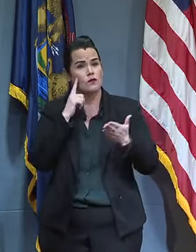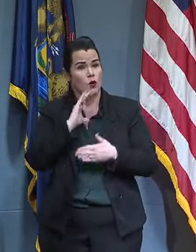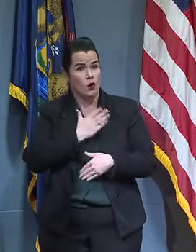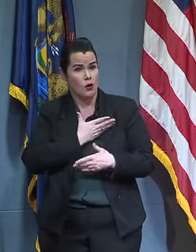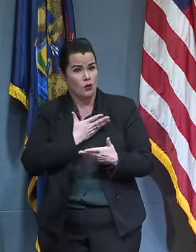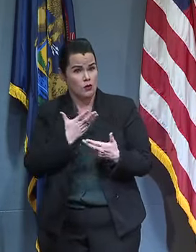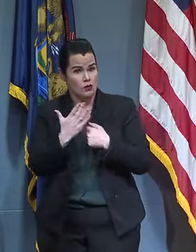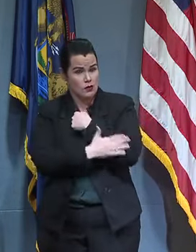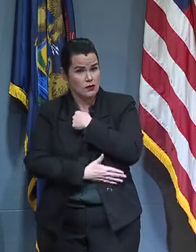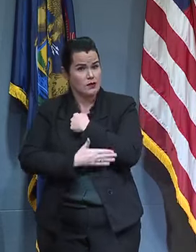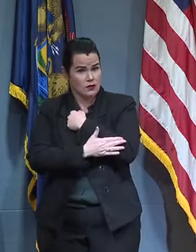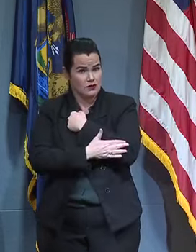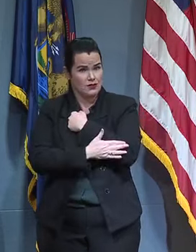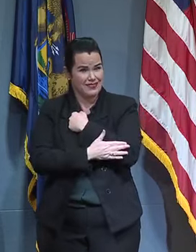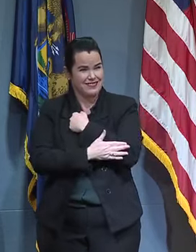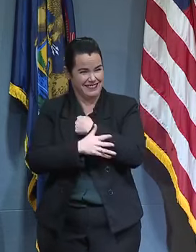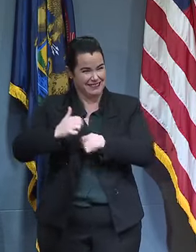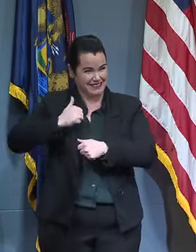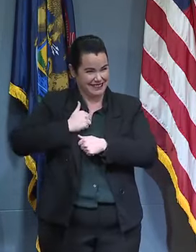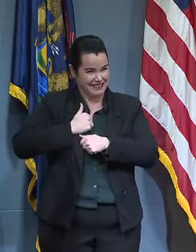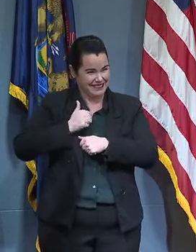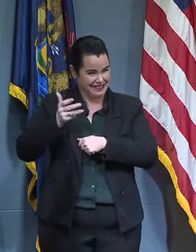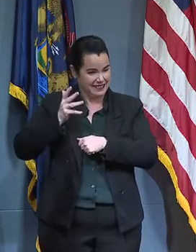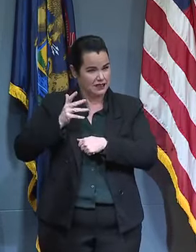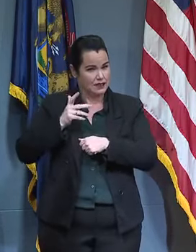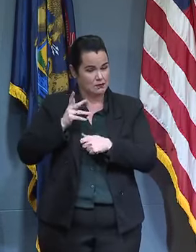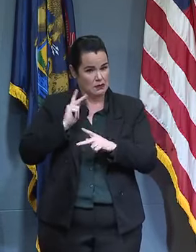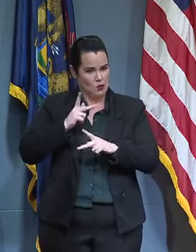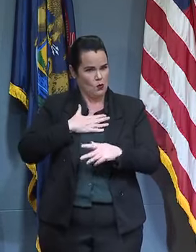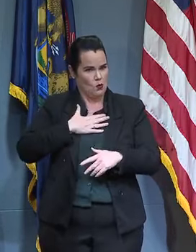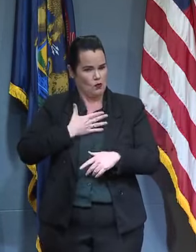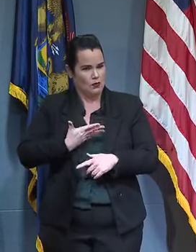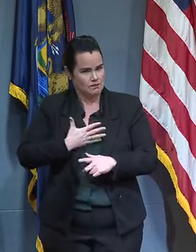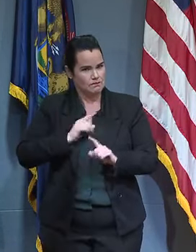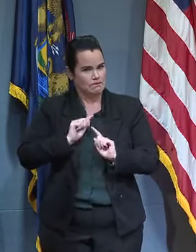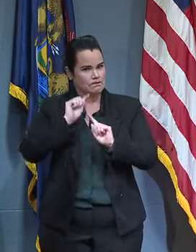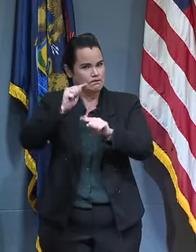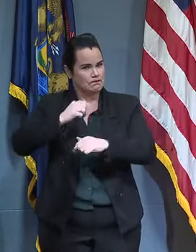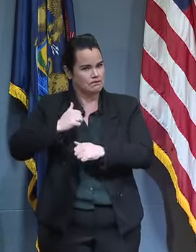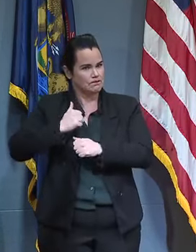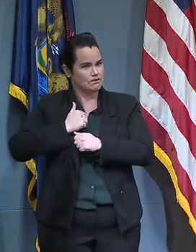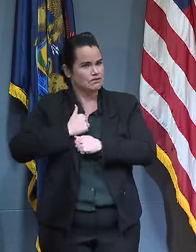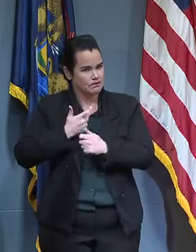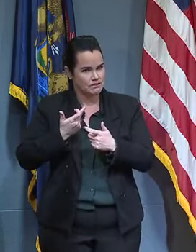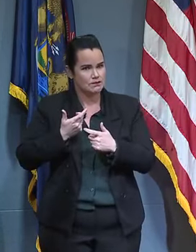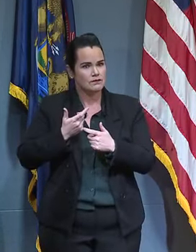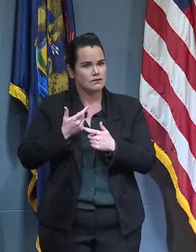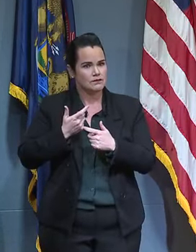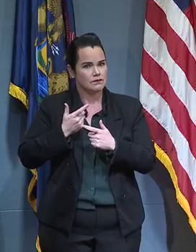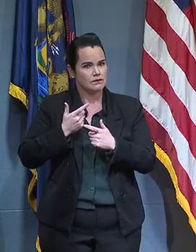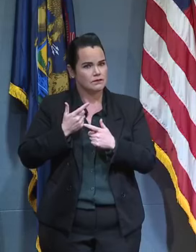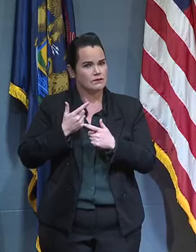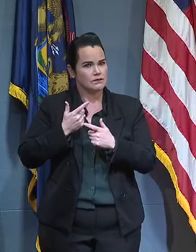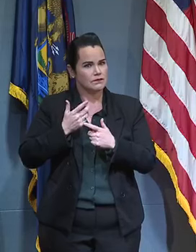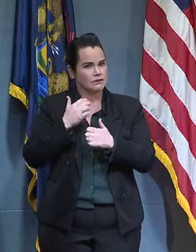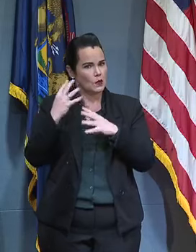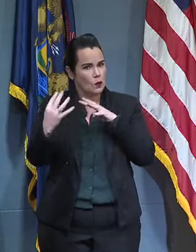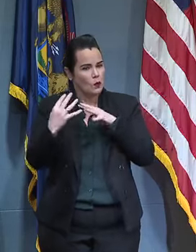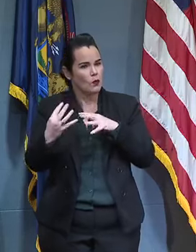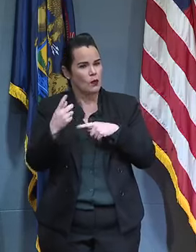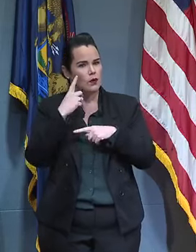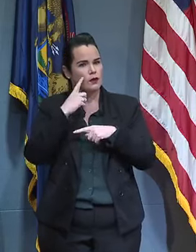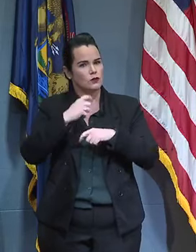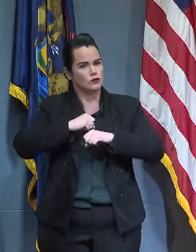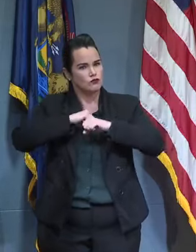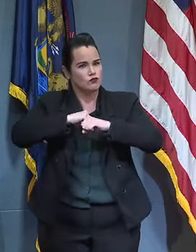saved, you know, those who put their own lives at risk to save others and to represent